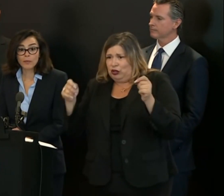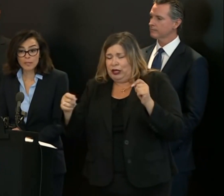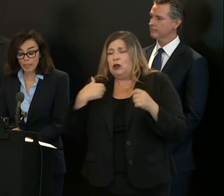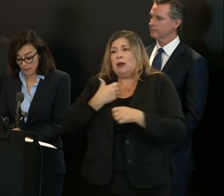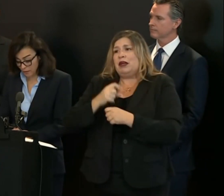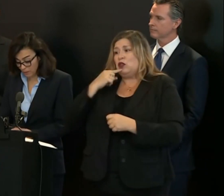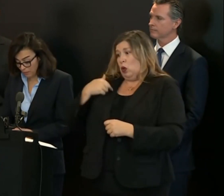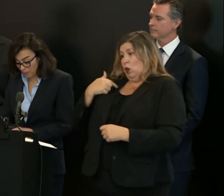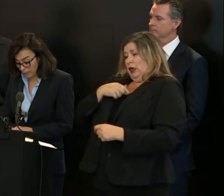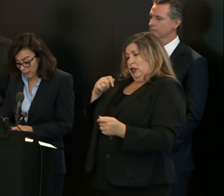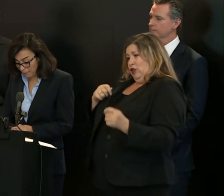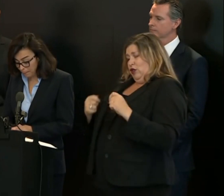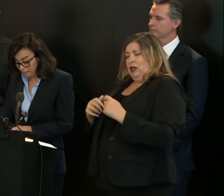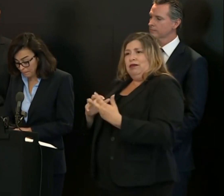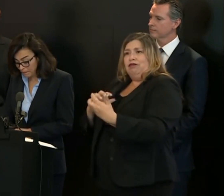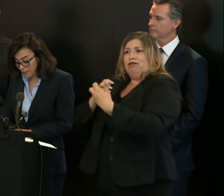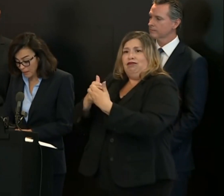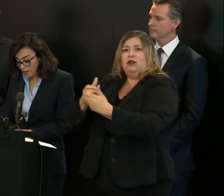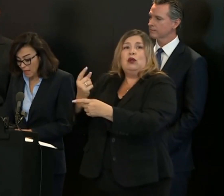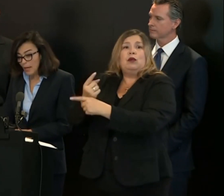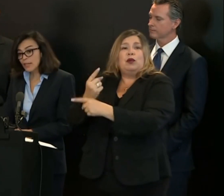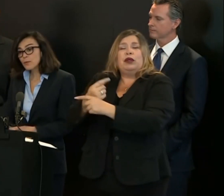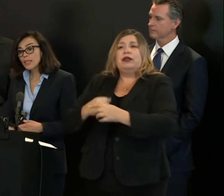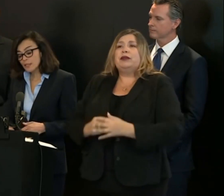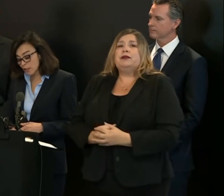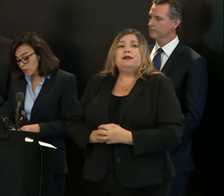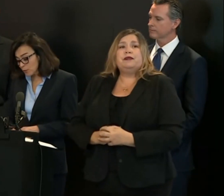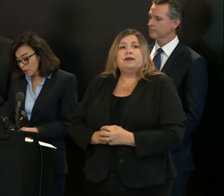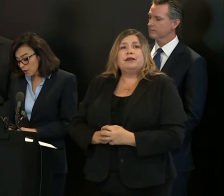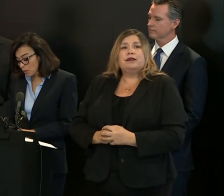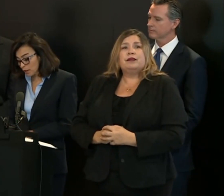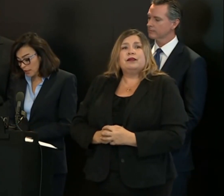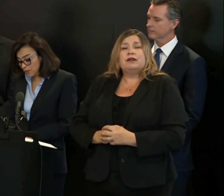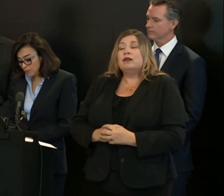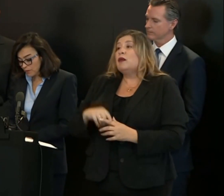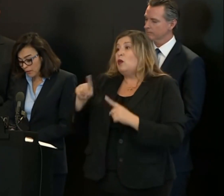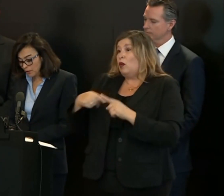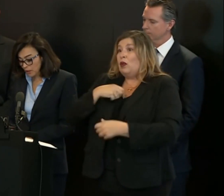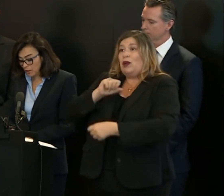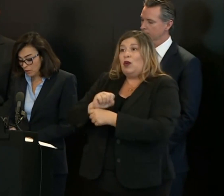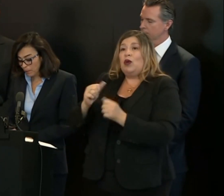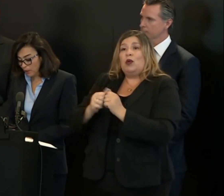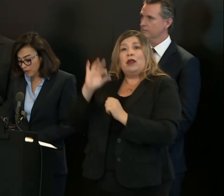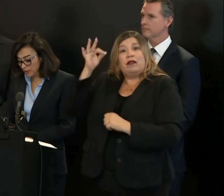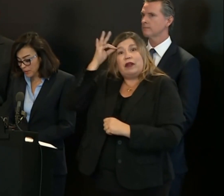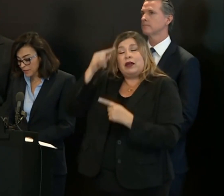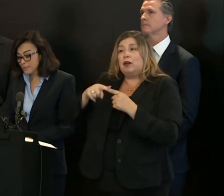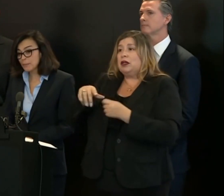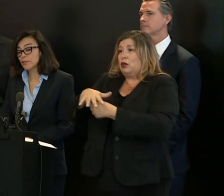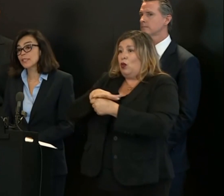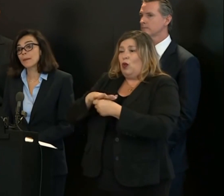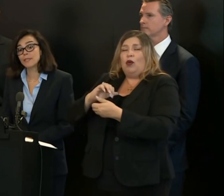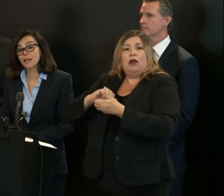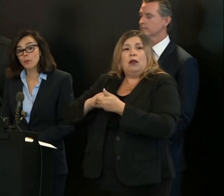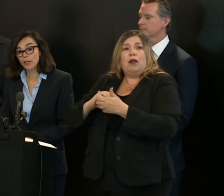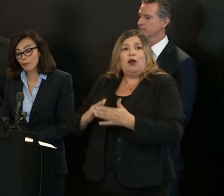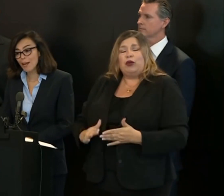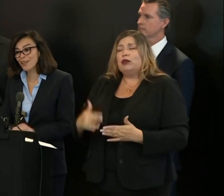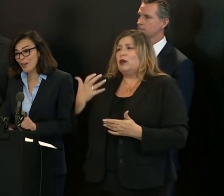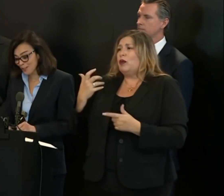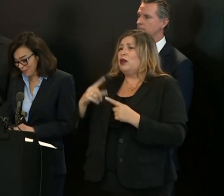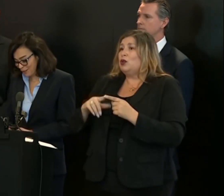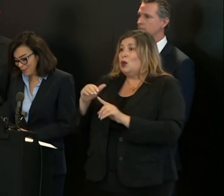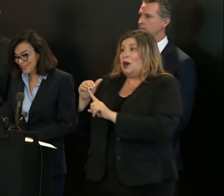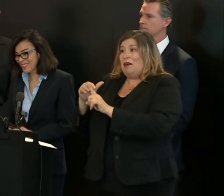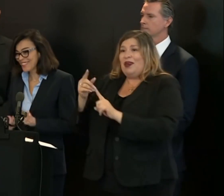make sure that our responses are appropriate. And as we continue to work in coordination with federal and local partners, there are some simple steps that I want to